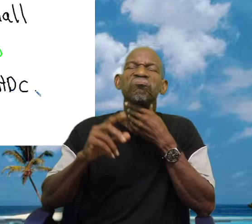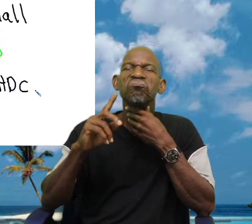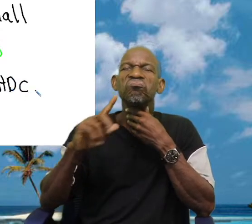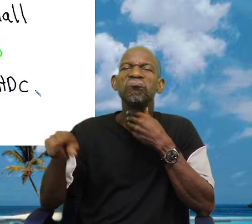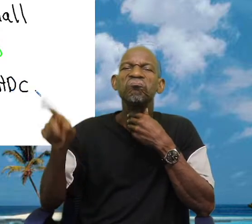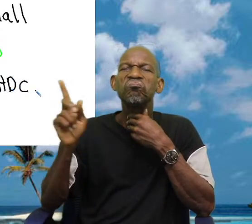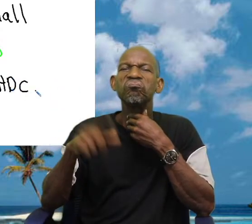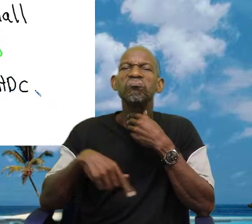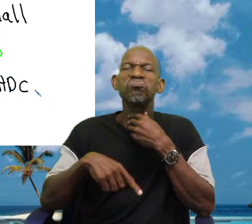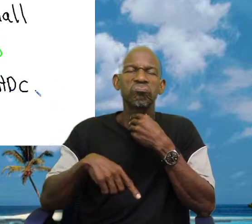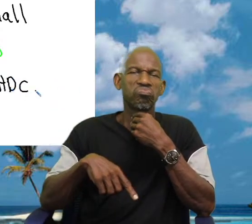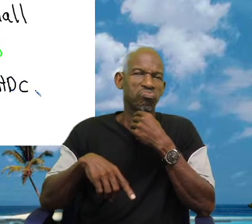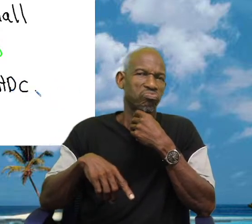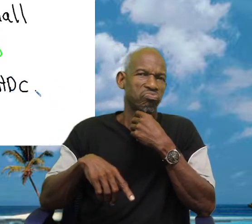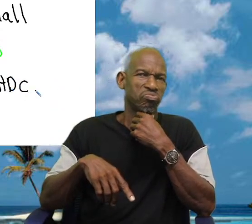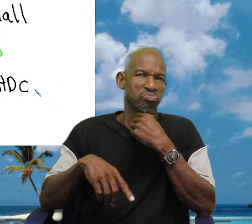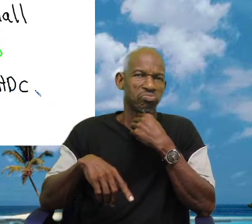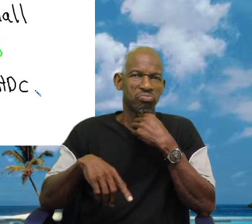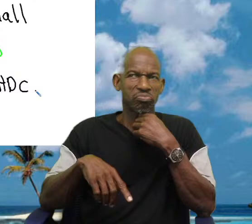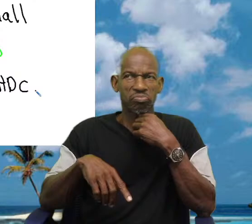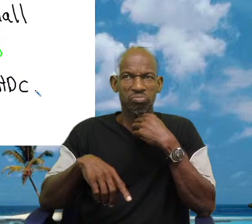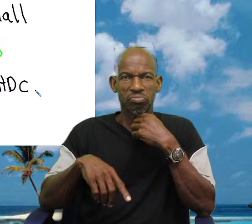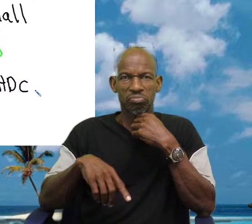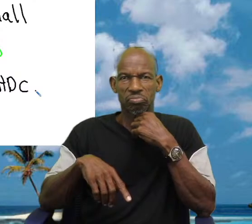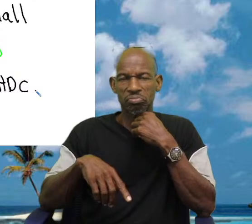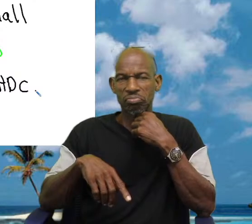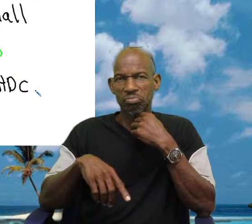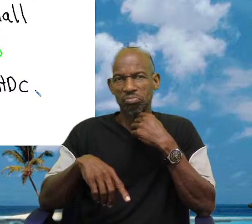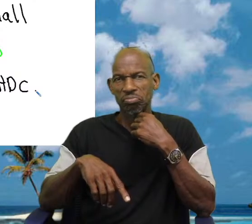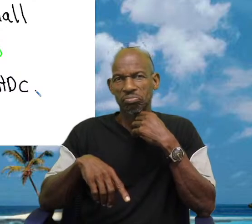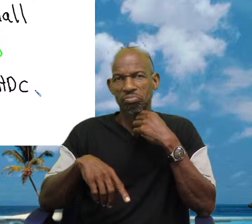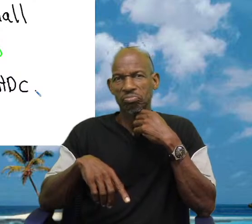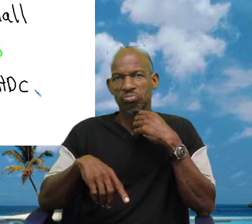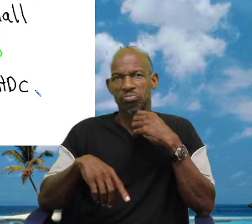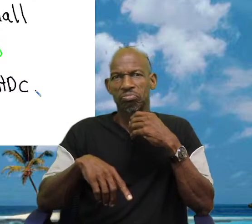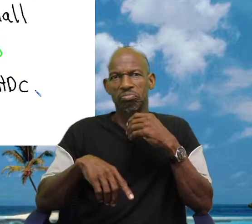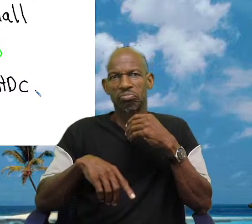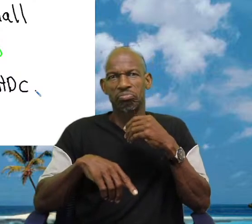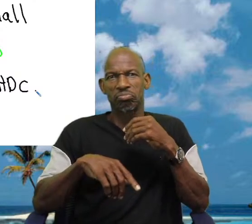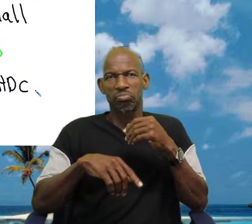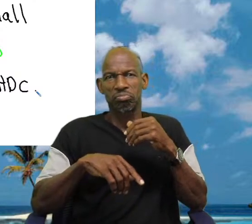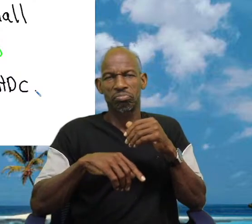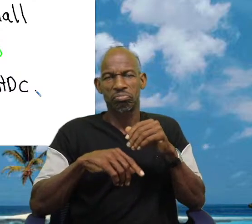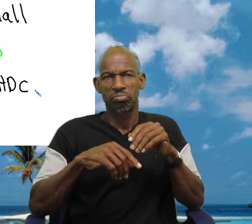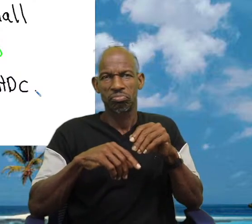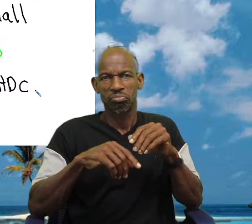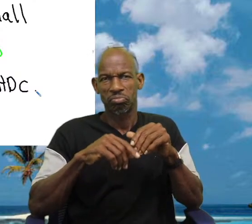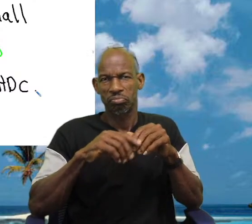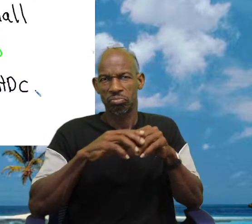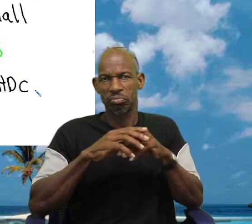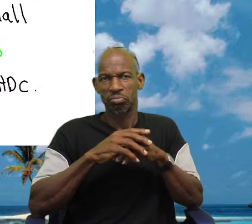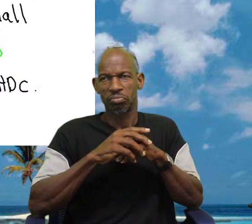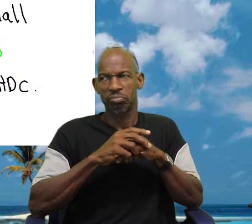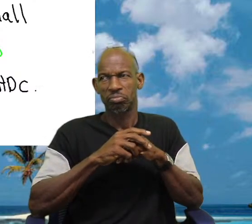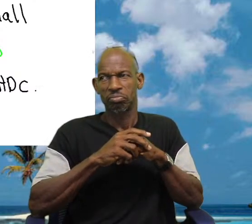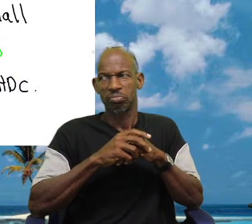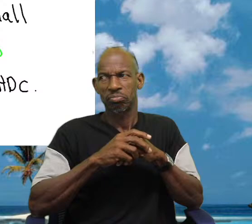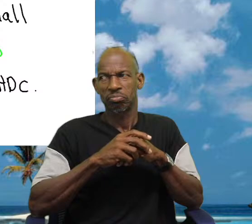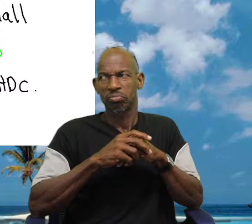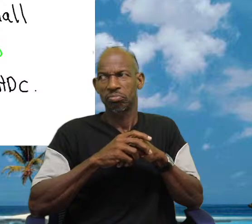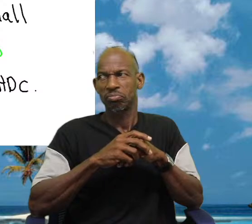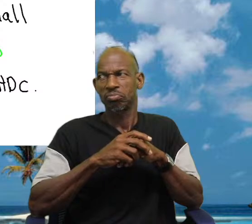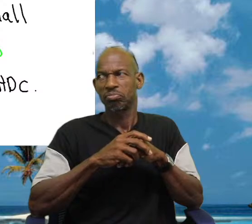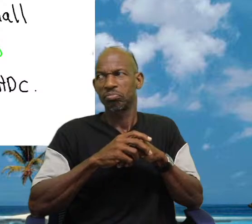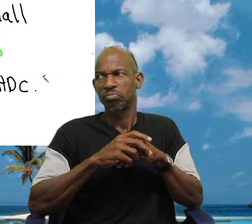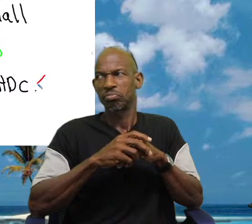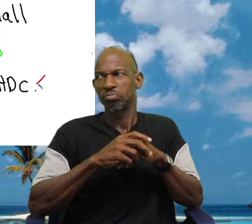In sign language, I could dramatize that, but if I write that in English, it is wrong.